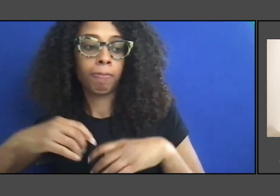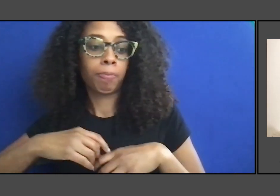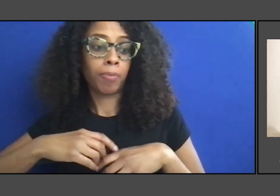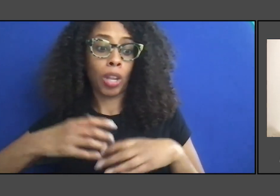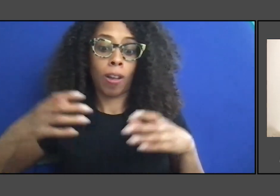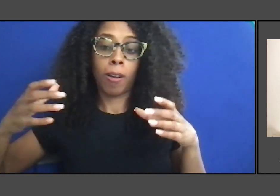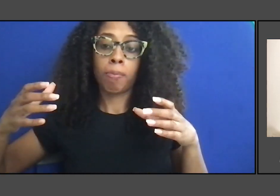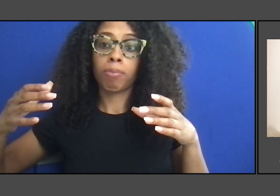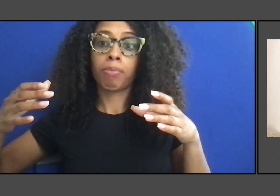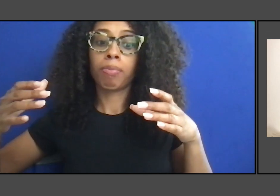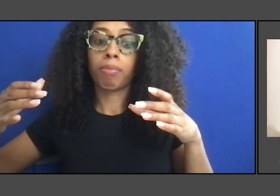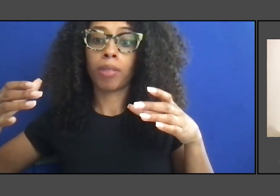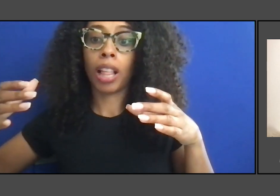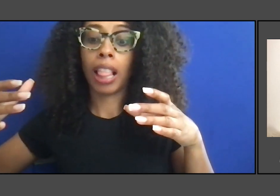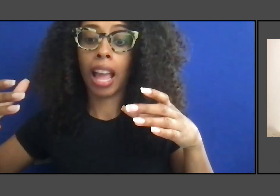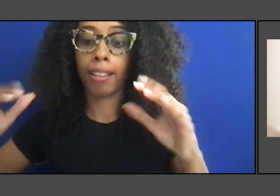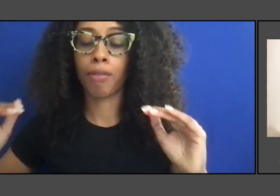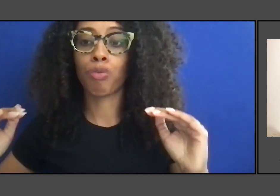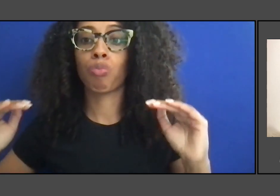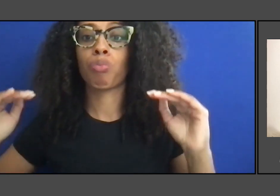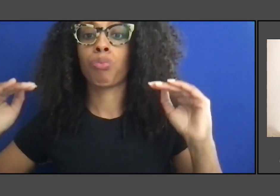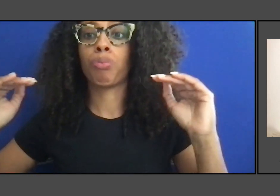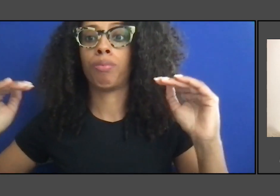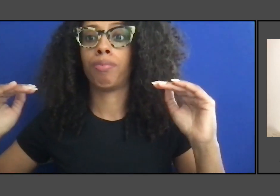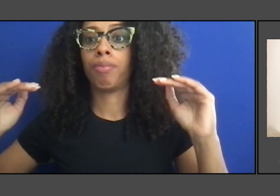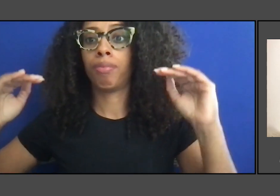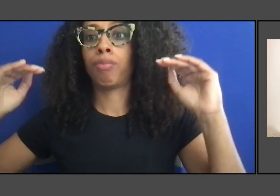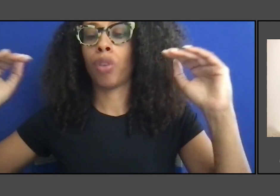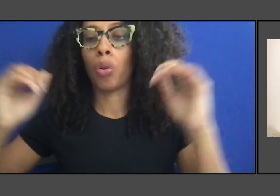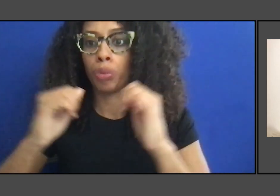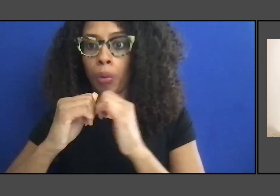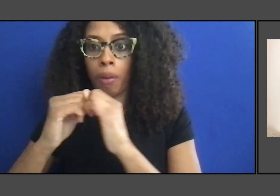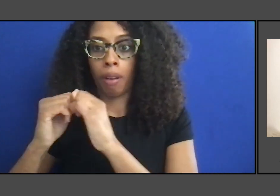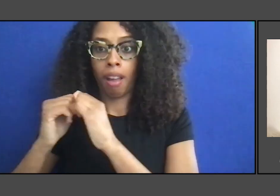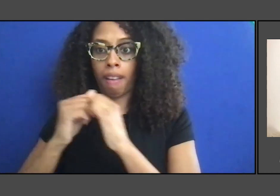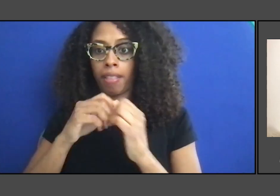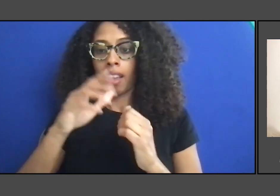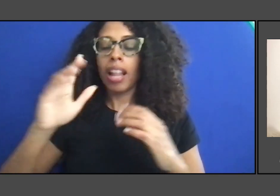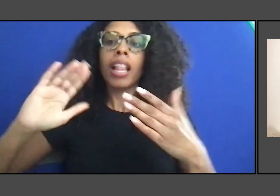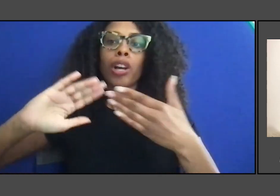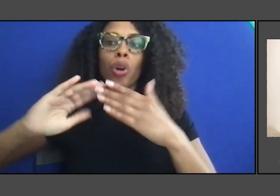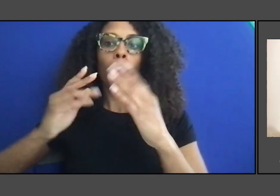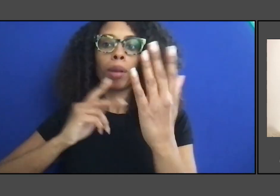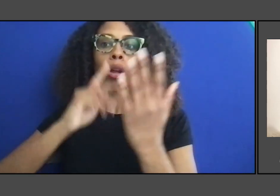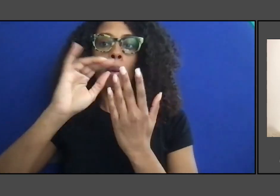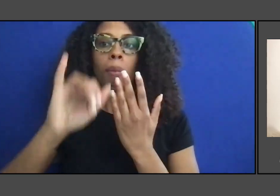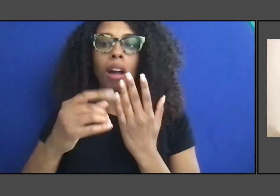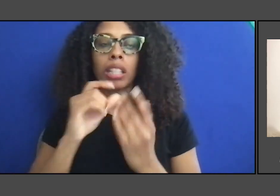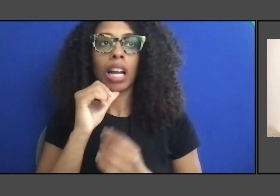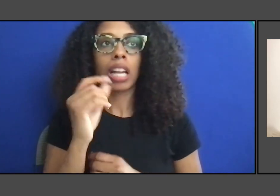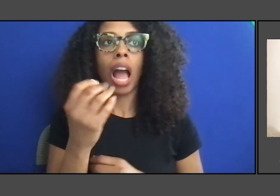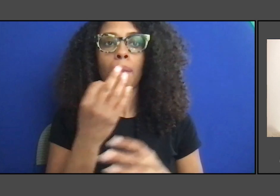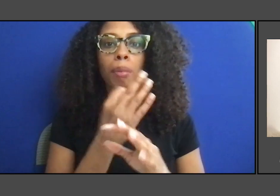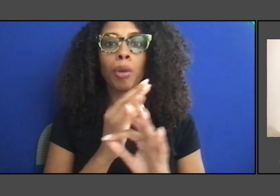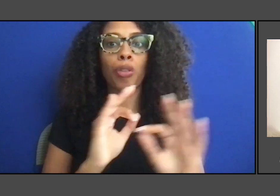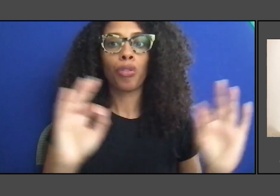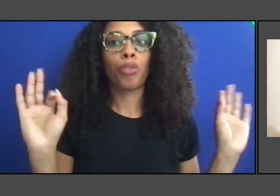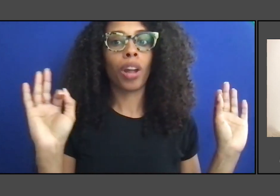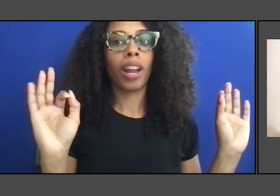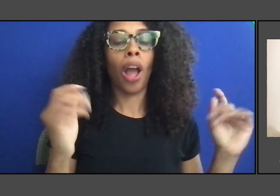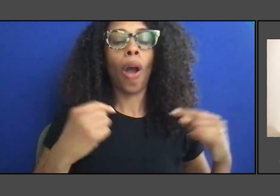project, and not having freedom for, at the expense of